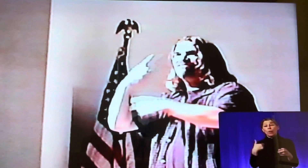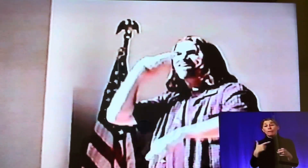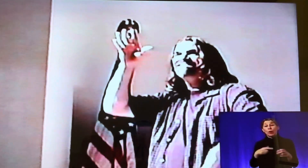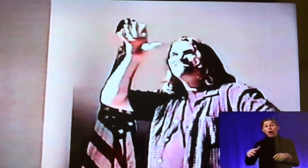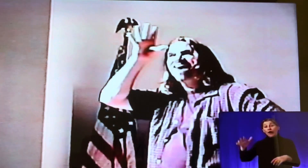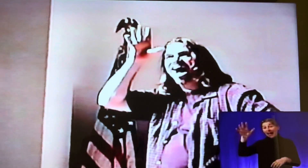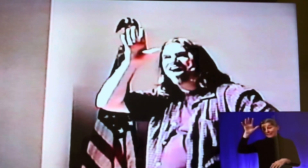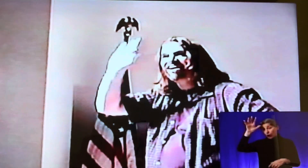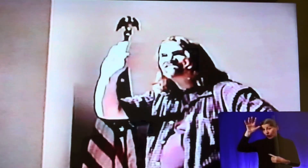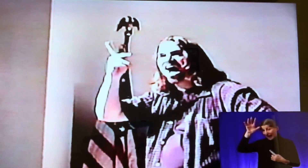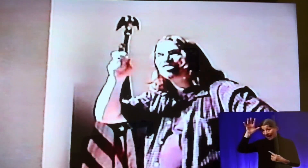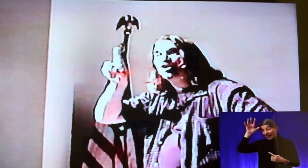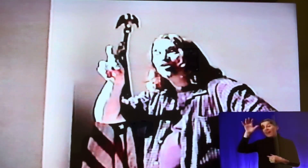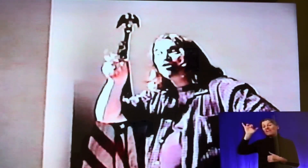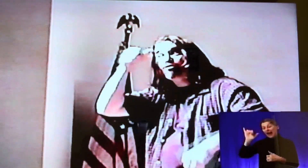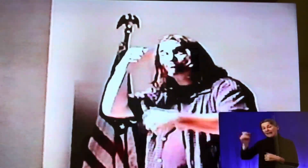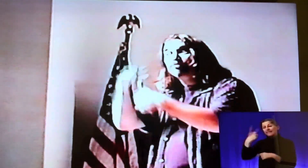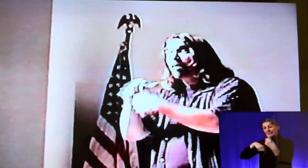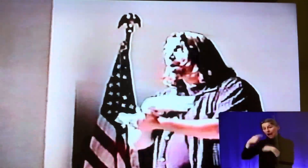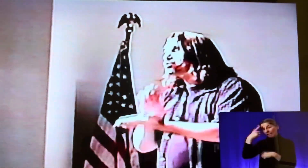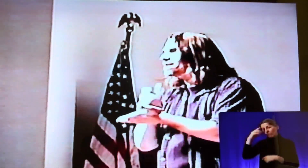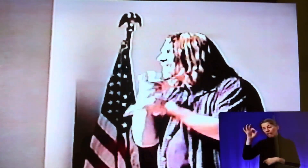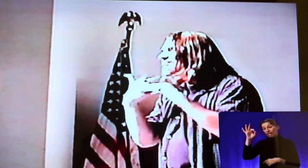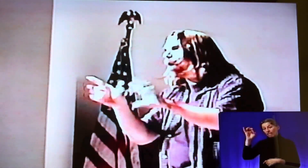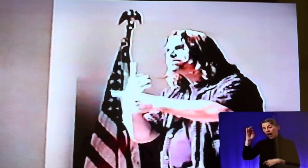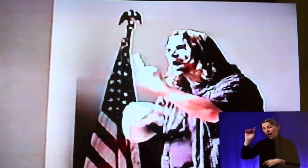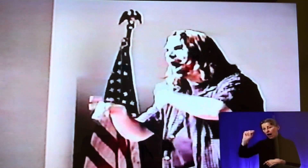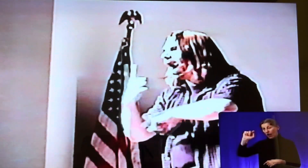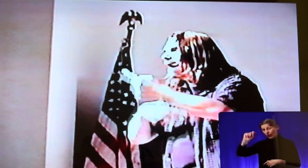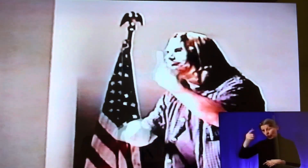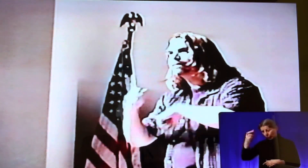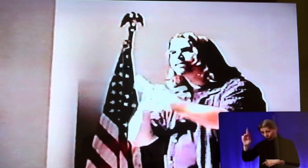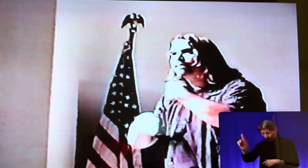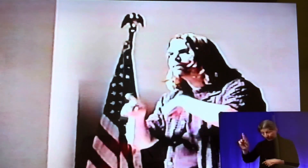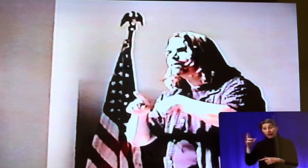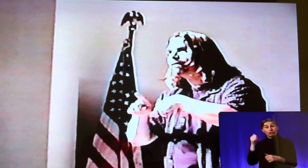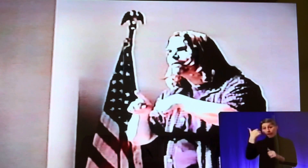and that's the sign for Father. Remember, my school doesn't allow signing.